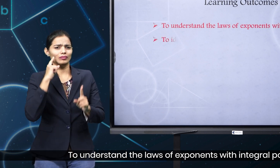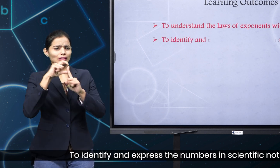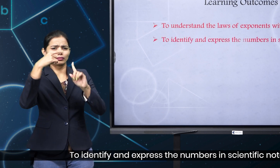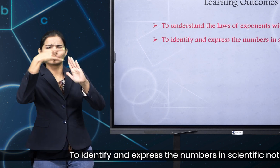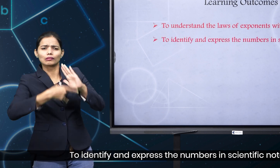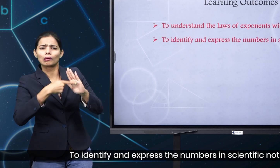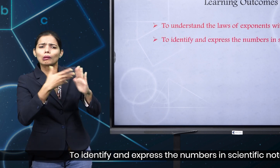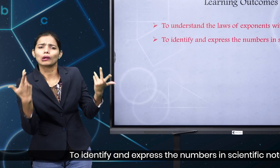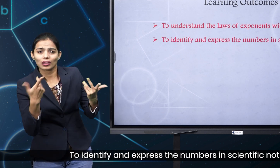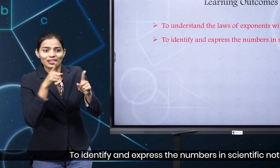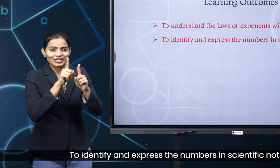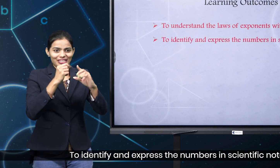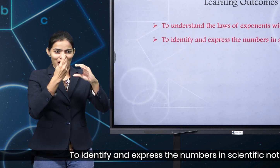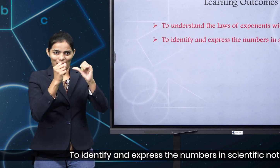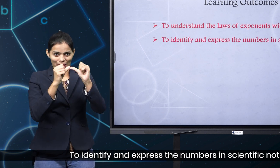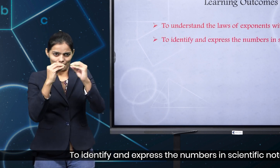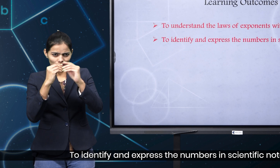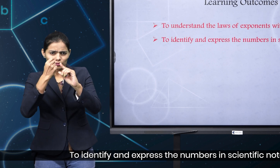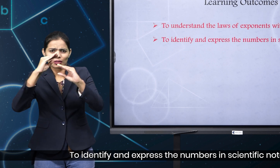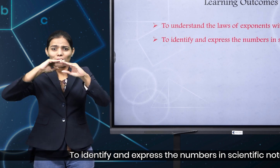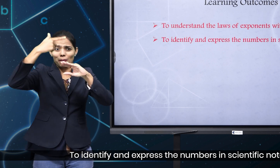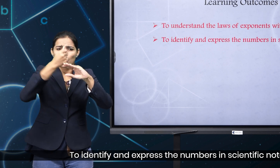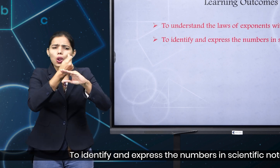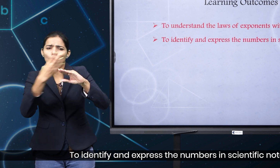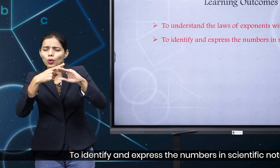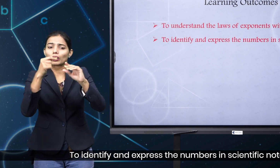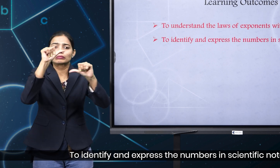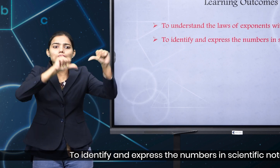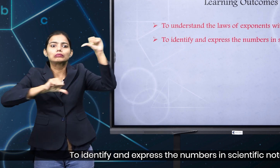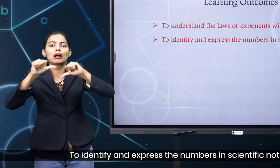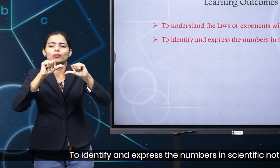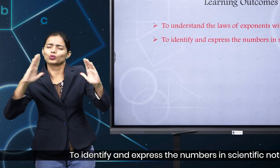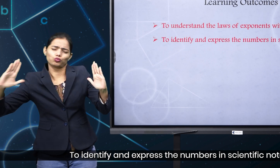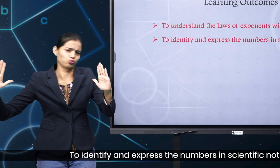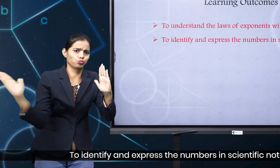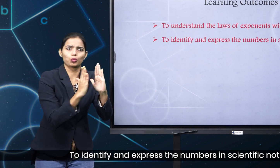To identify and express the numbers in scientific notation.